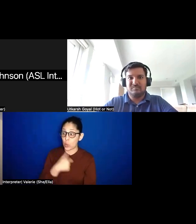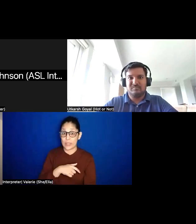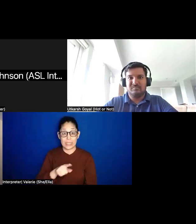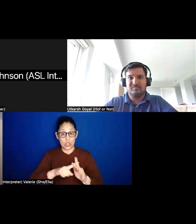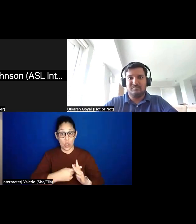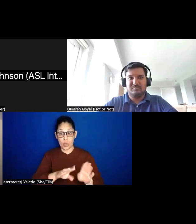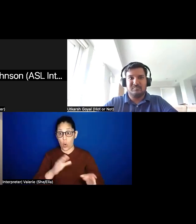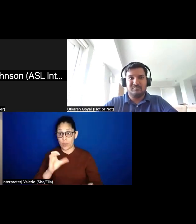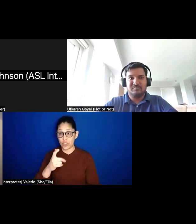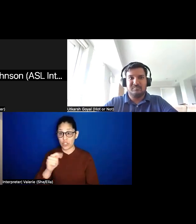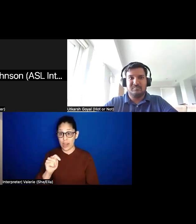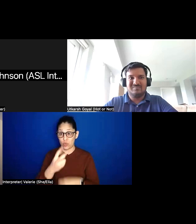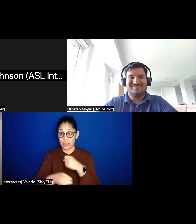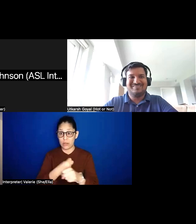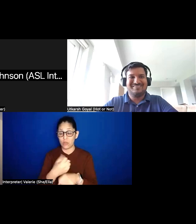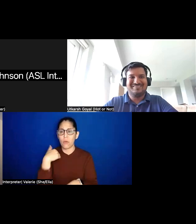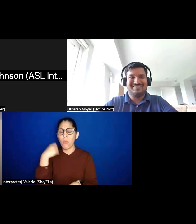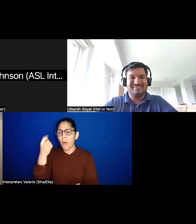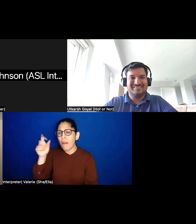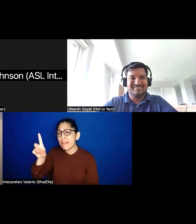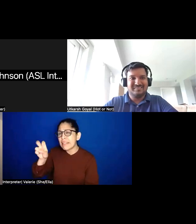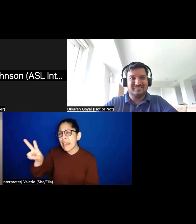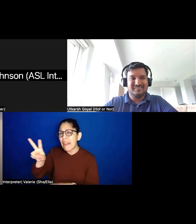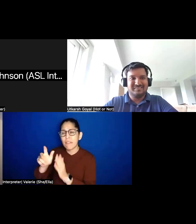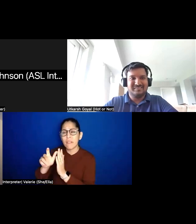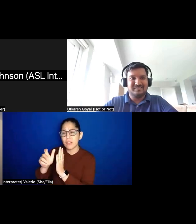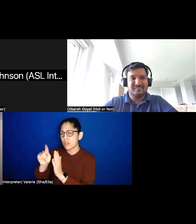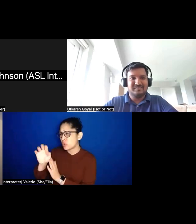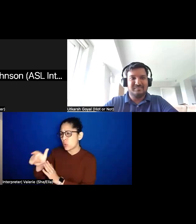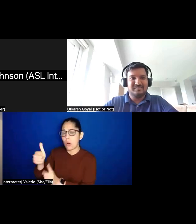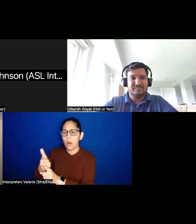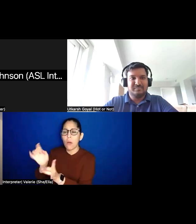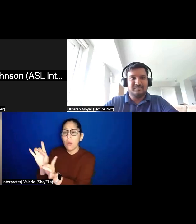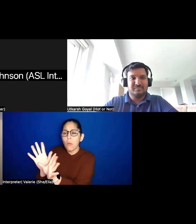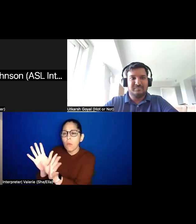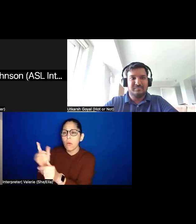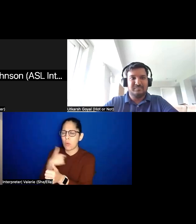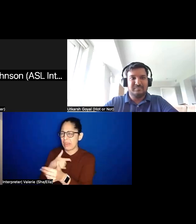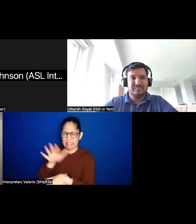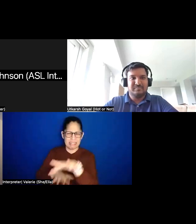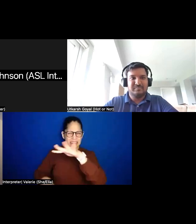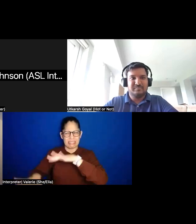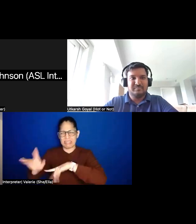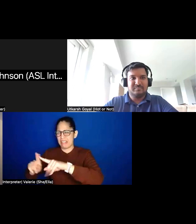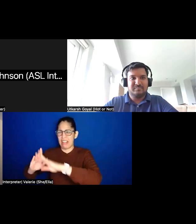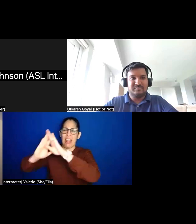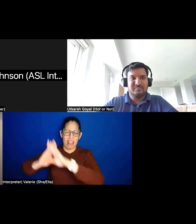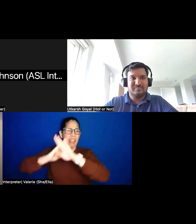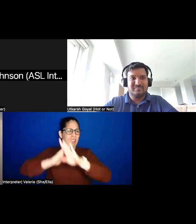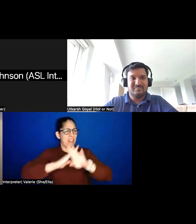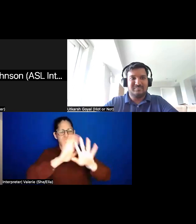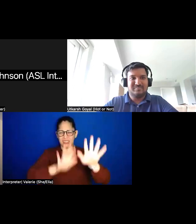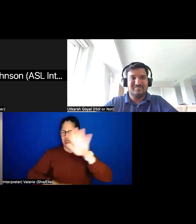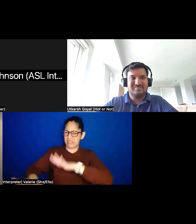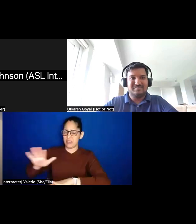tooling was really bad, and it was we'd just be stumbling all over the place, just hitting blocker.